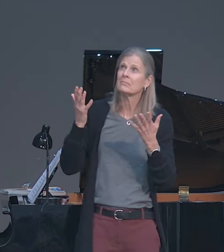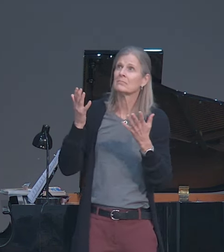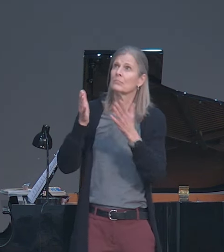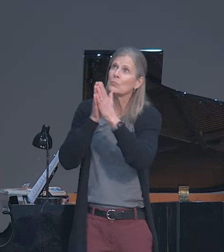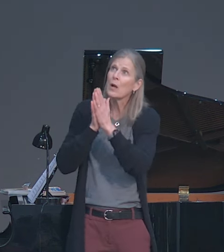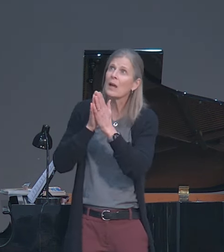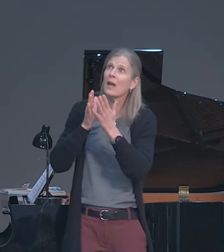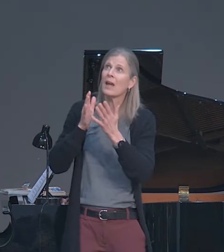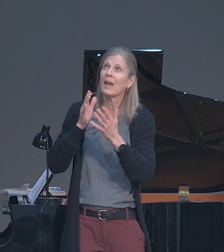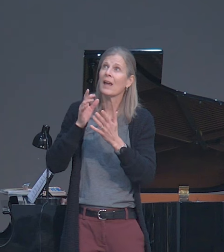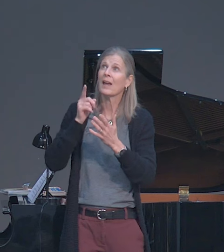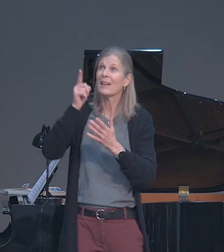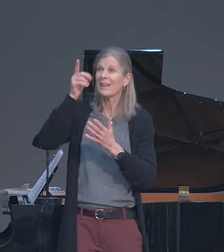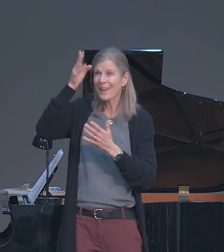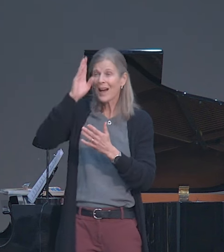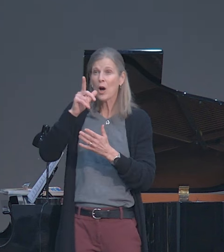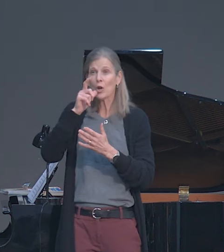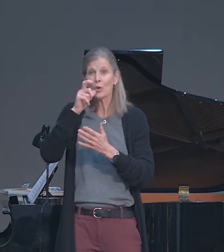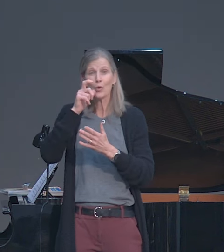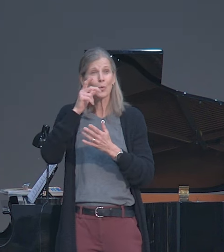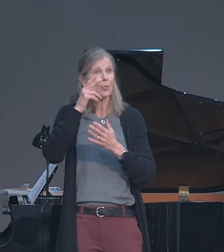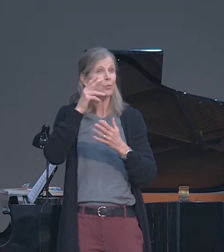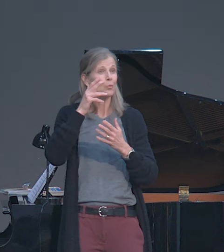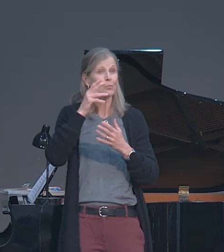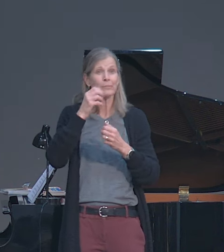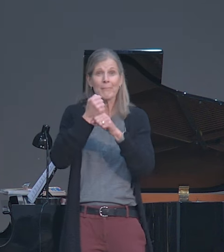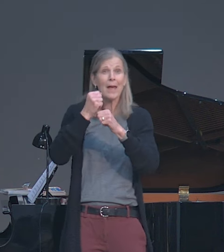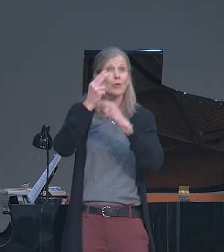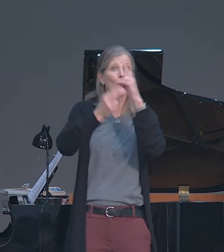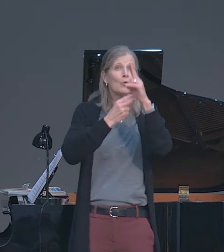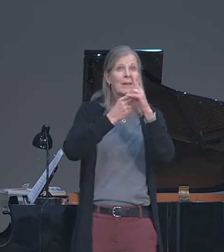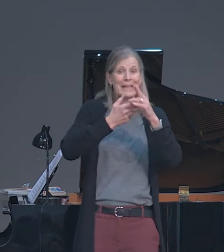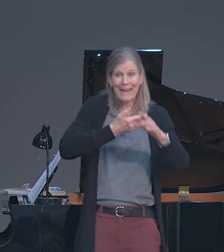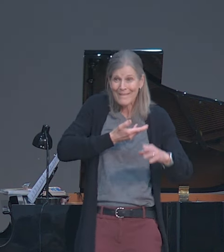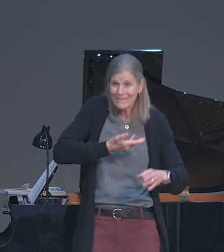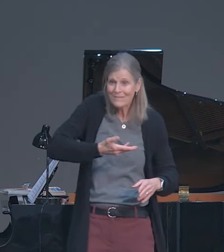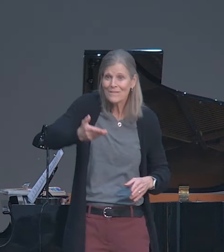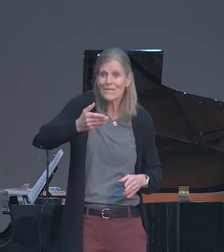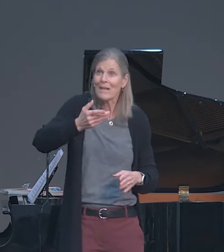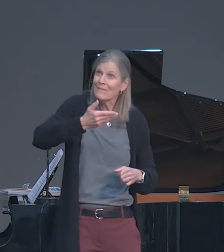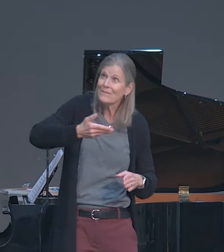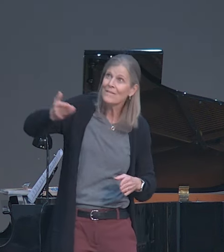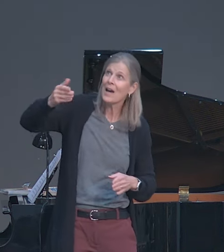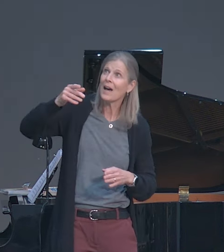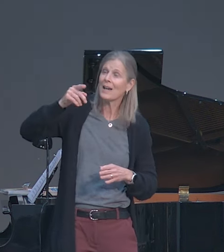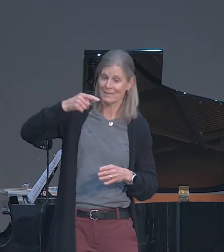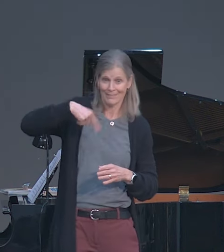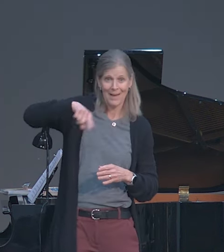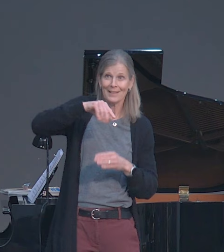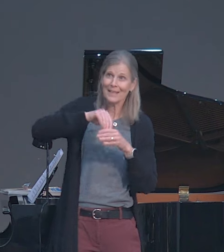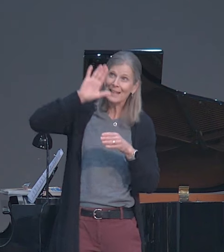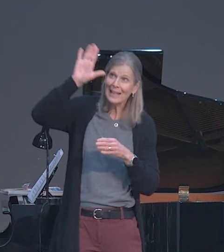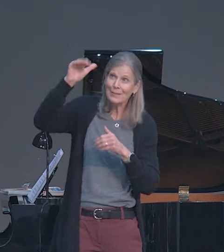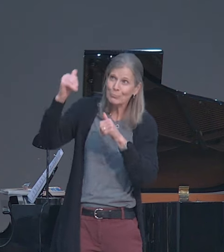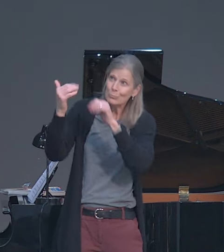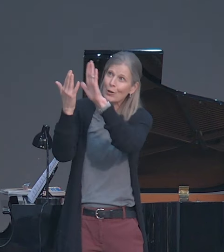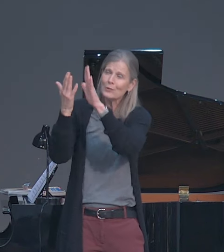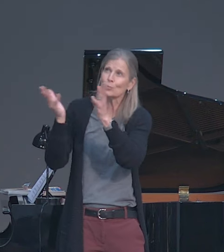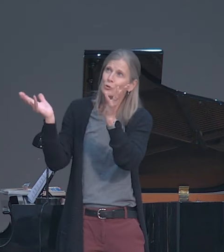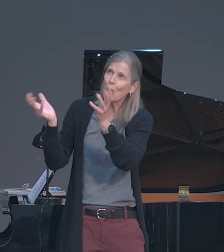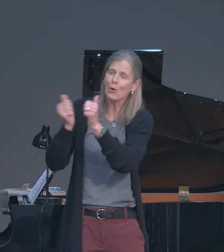that the God who did all this invites you into his presence to talk with